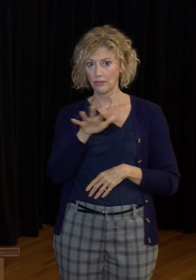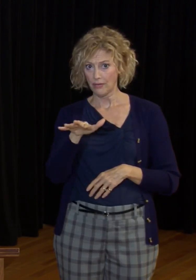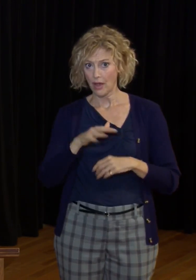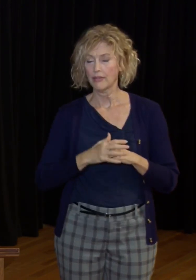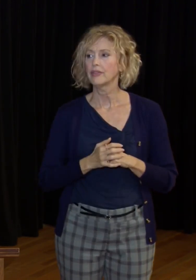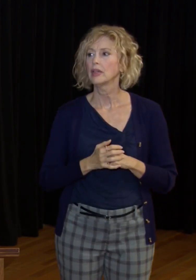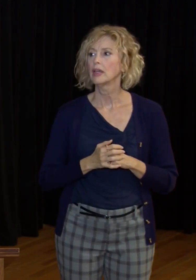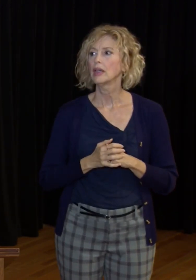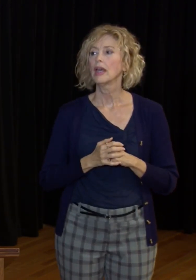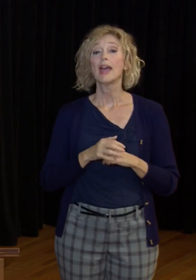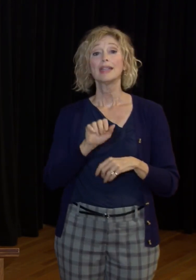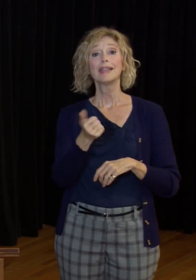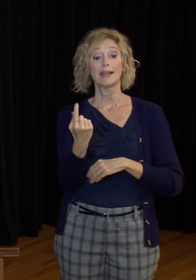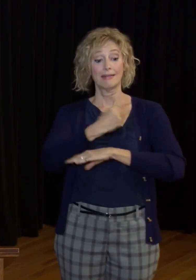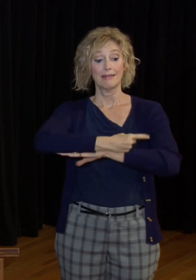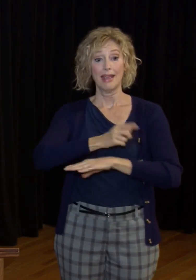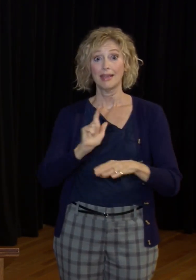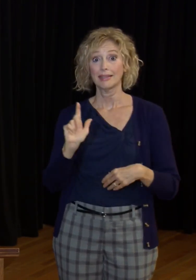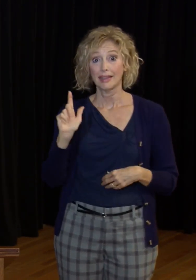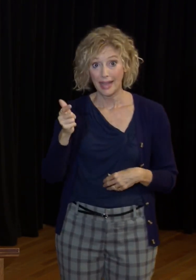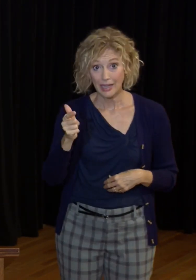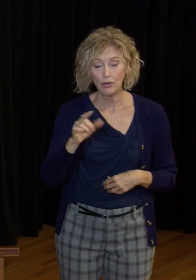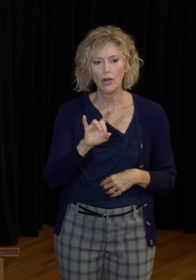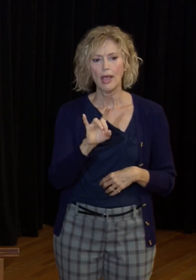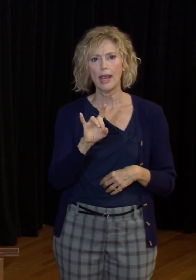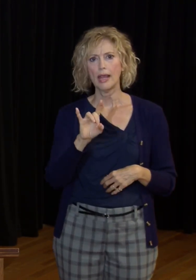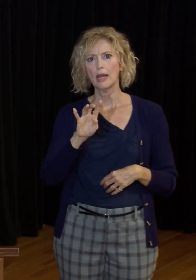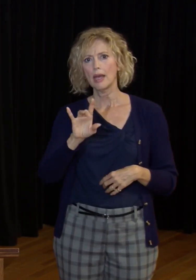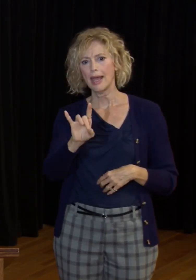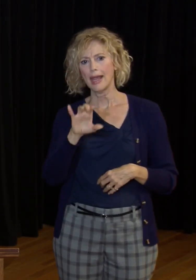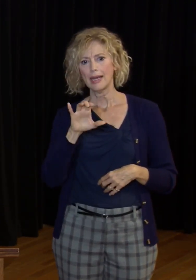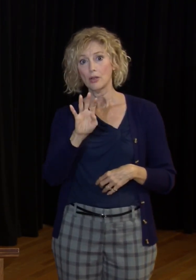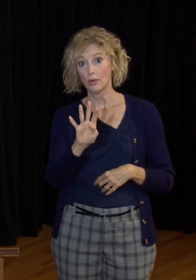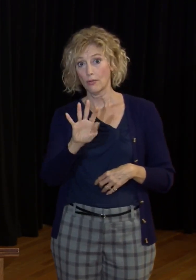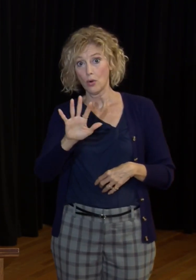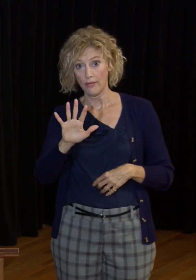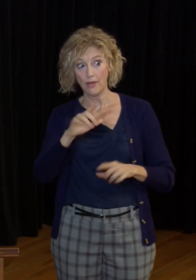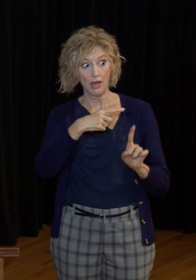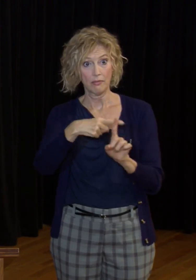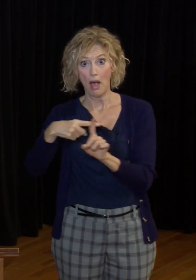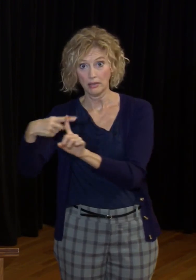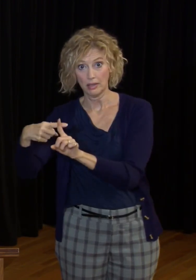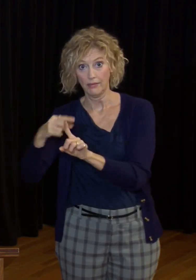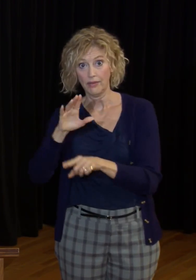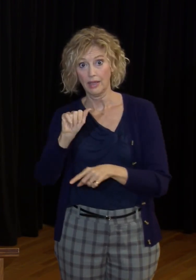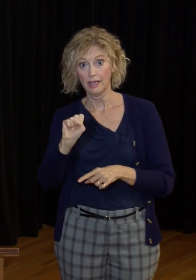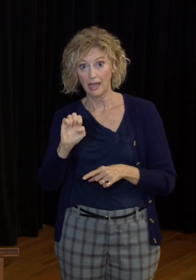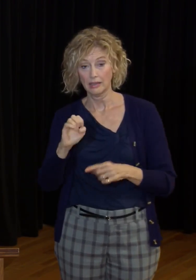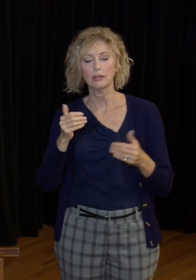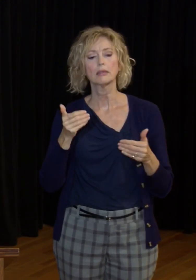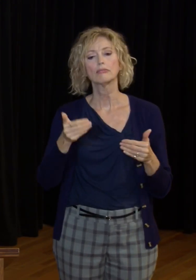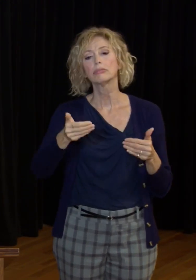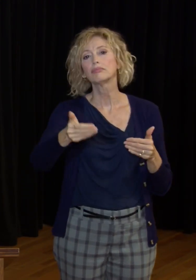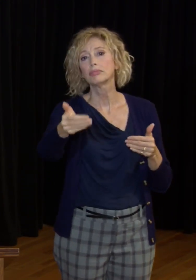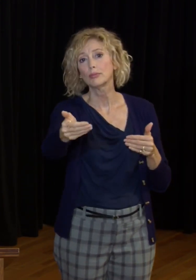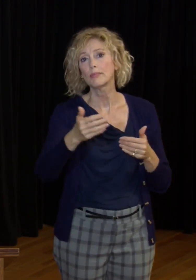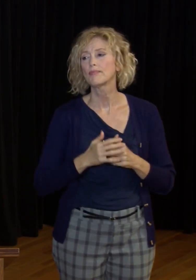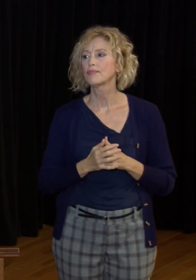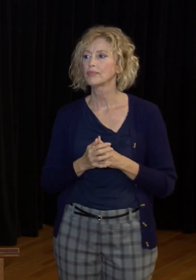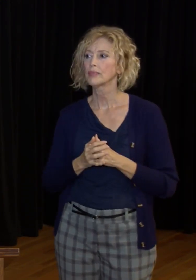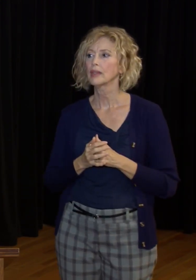then just a mere 10 days later, we were at 845 cases. And then, going forward on that